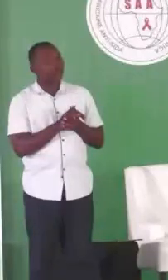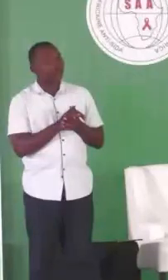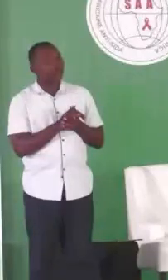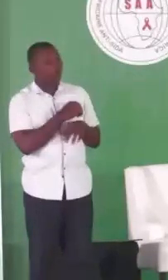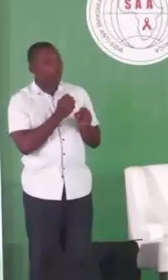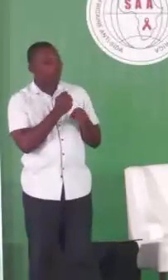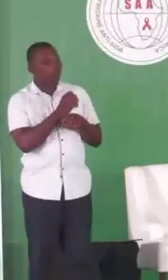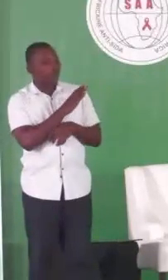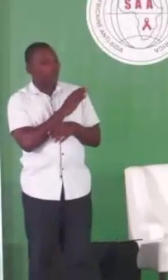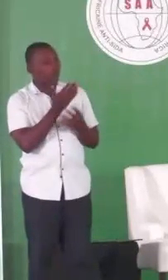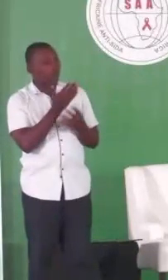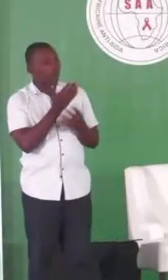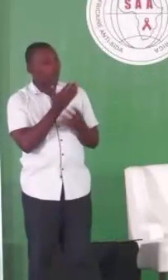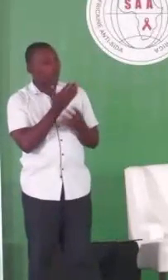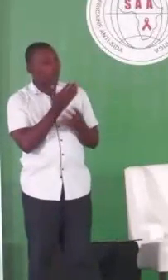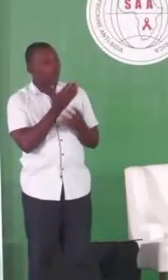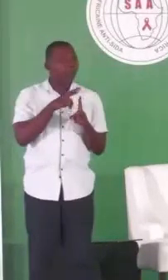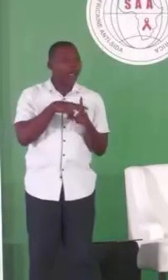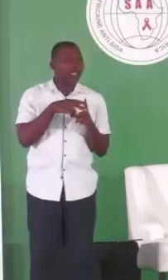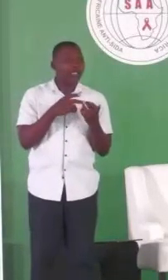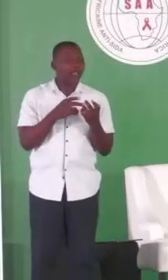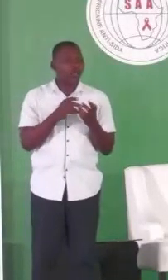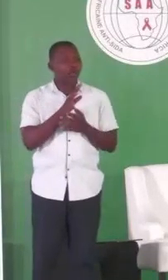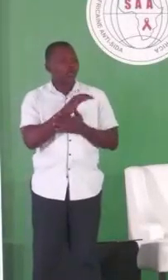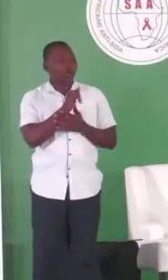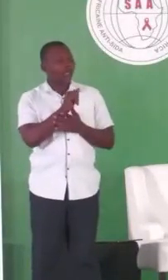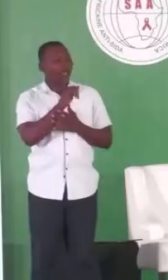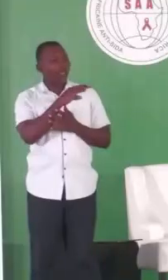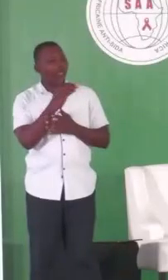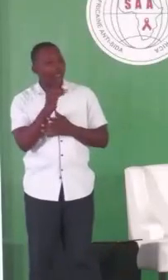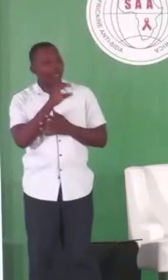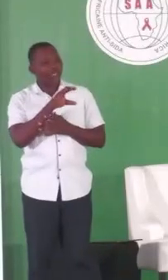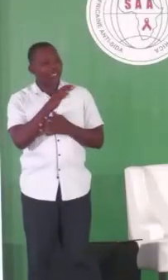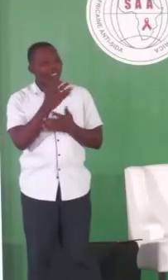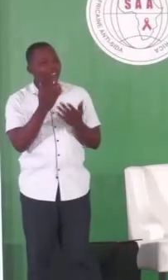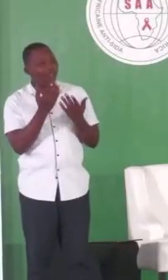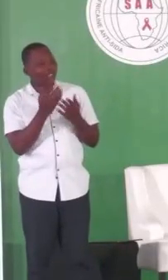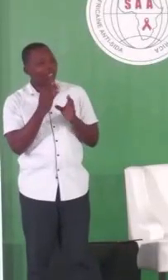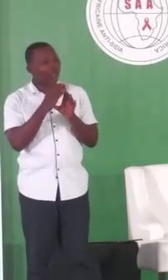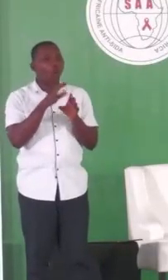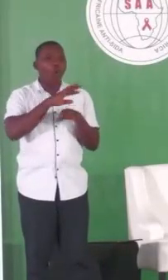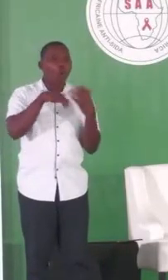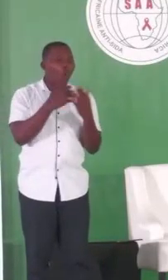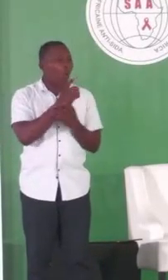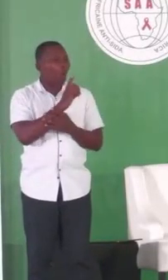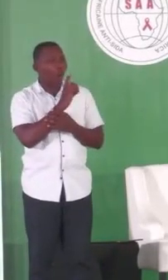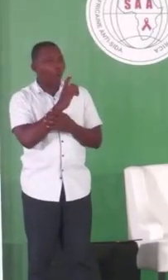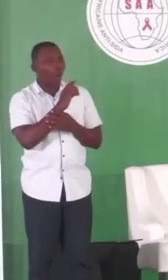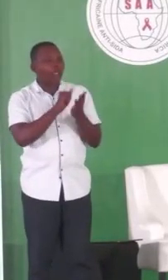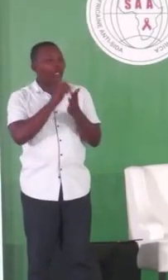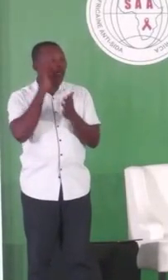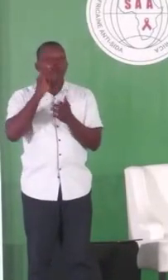application, where was your coverage, ANC coverage and coverage for testing for syphilis? That would really help us